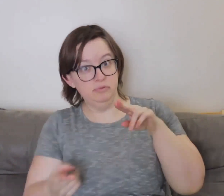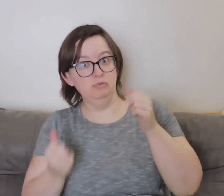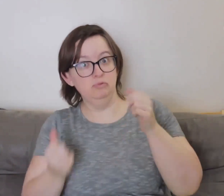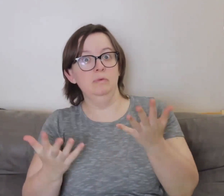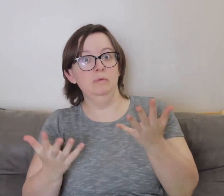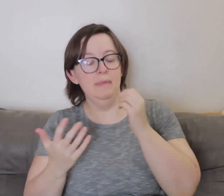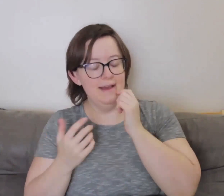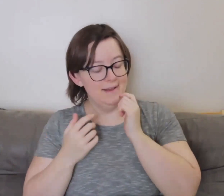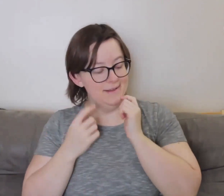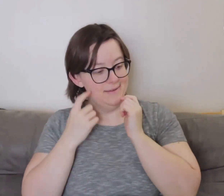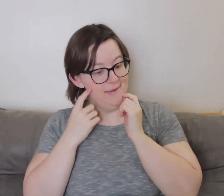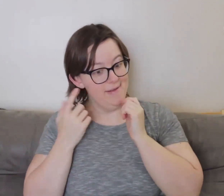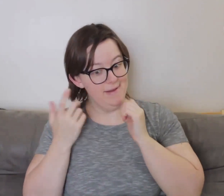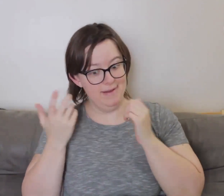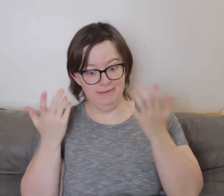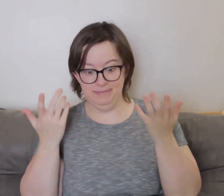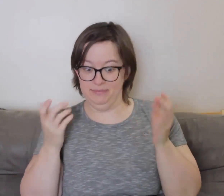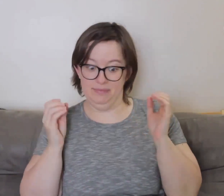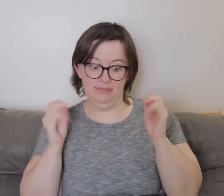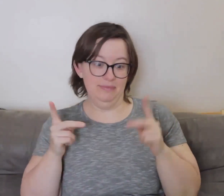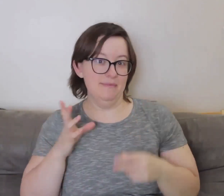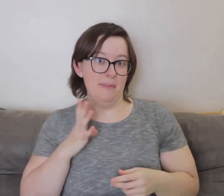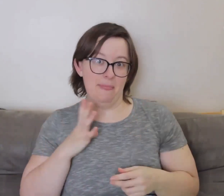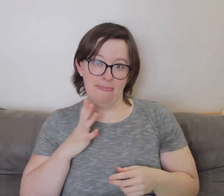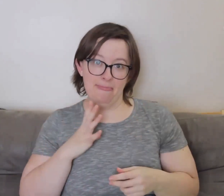doula, because we don't want the baby to lose too much weight.